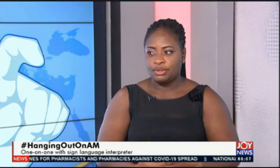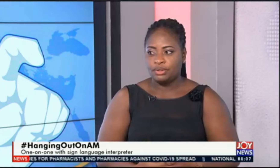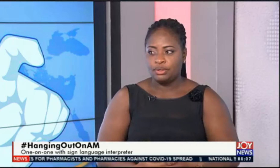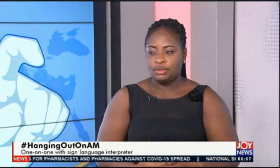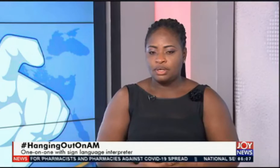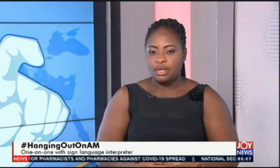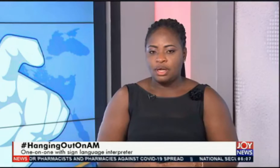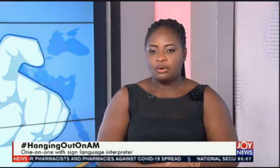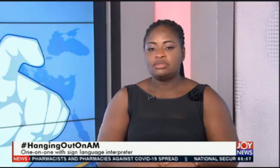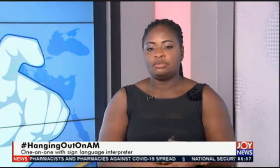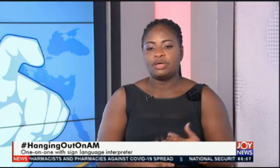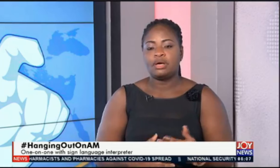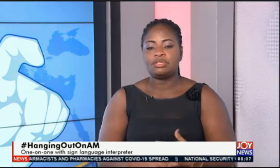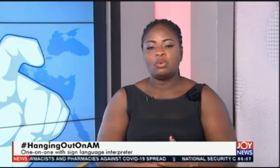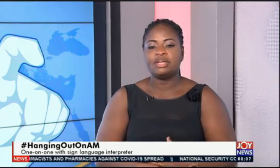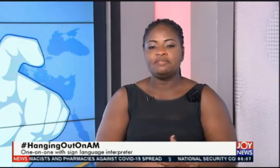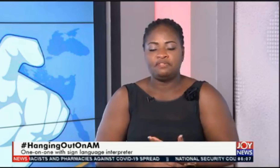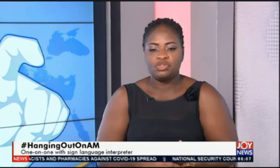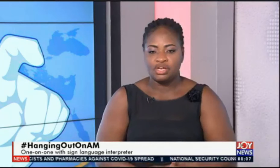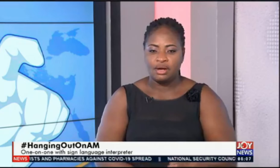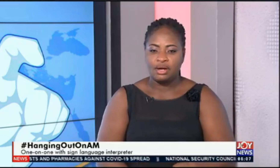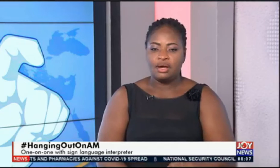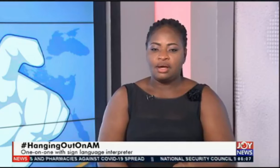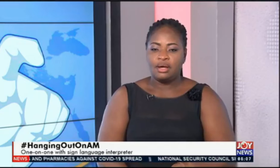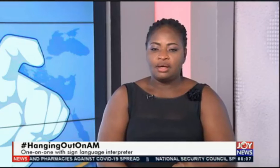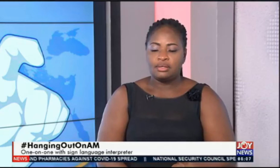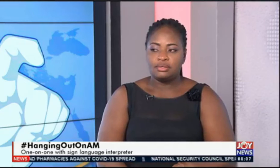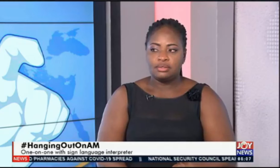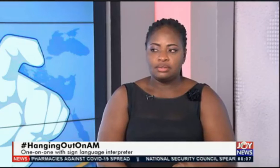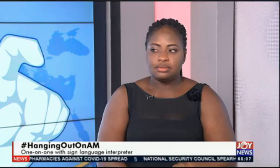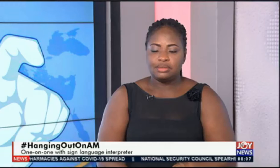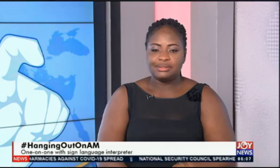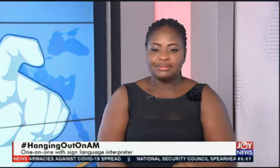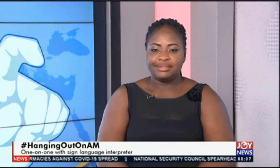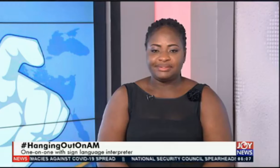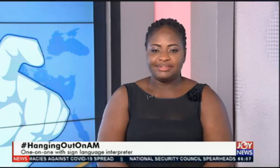to become someone in future.